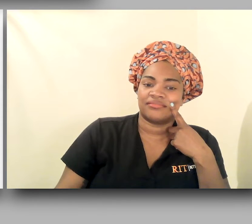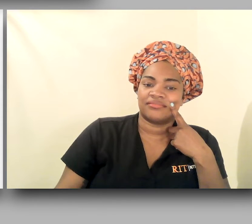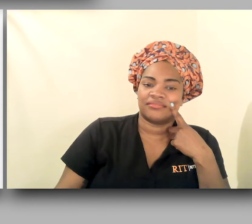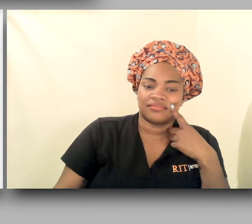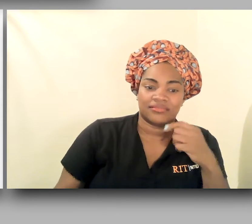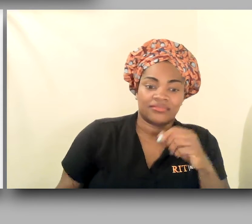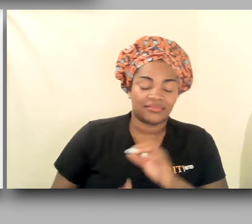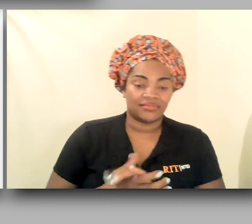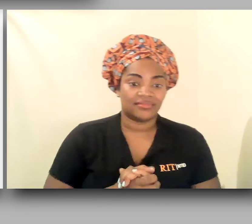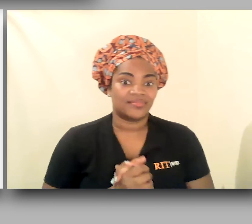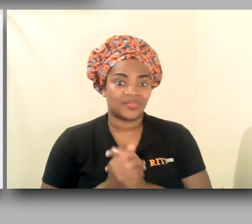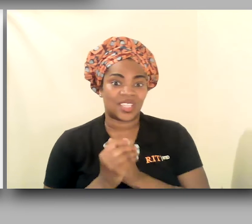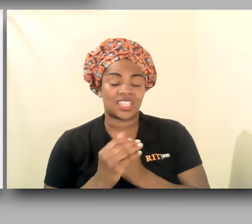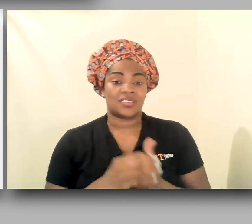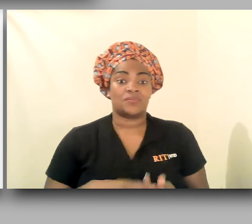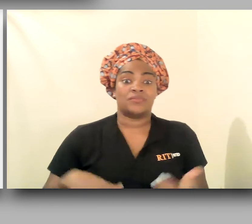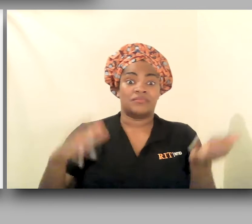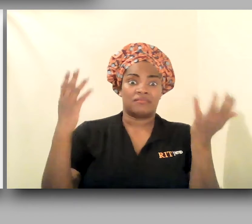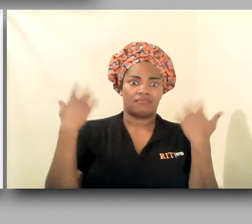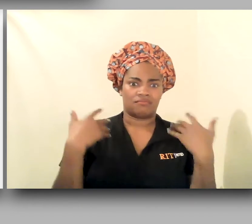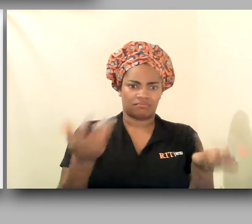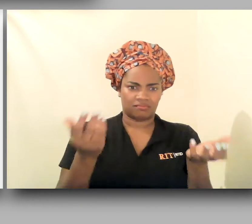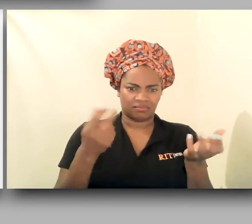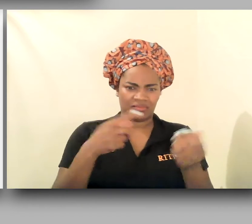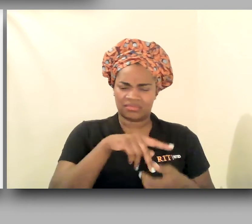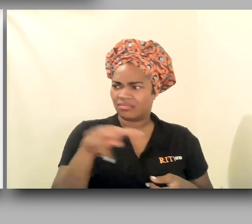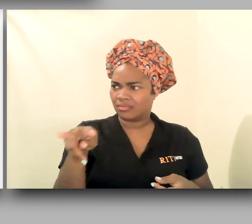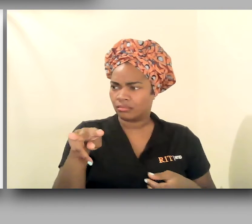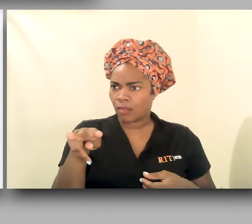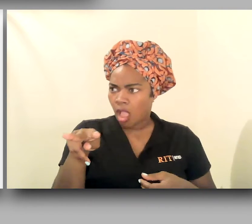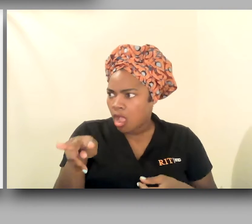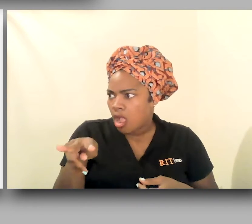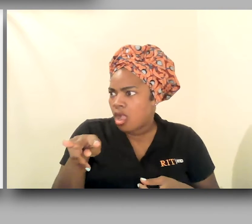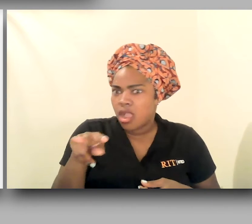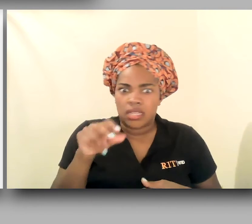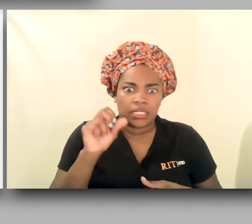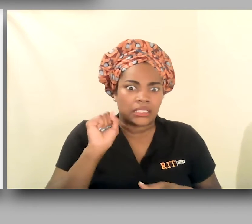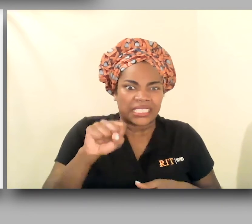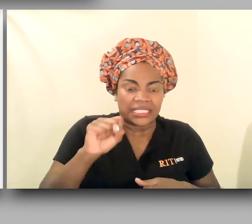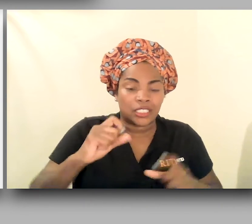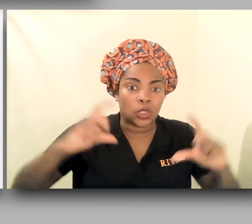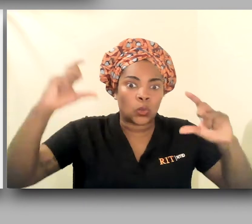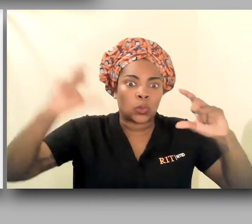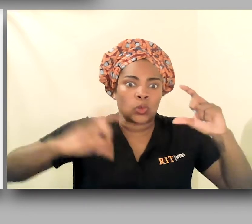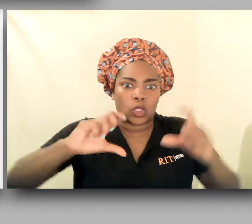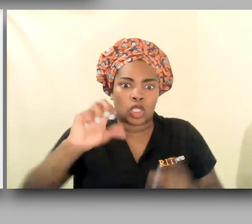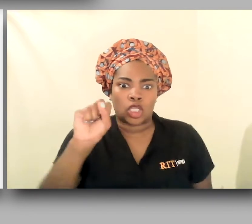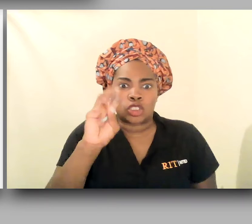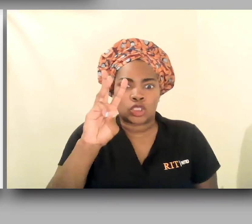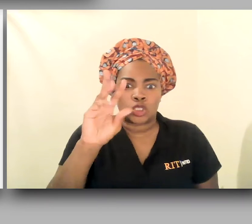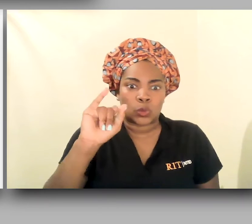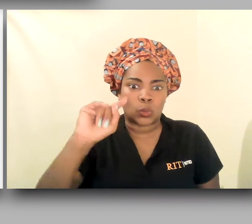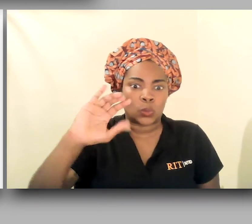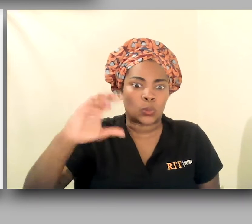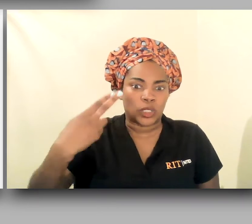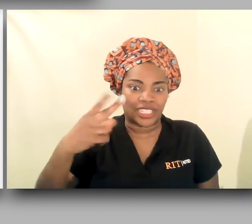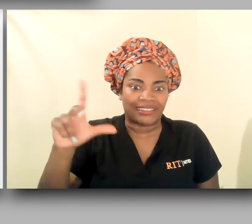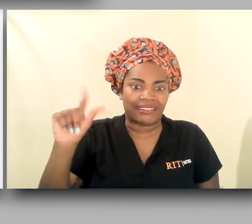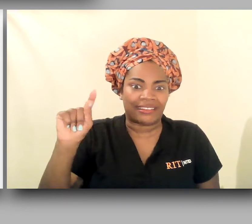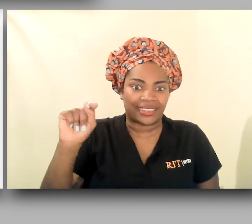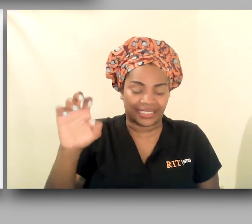you may be looking at like, well, yes, it's a Switch. It's a Switch Lite. A lot of